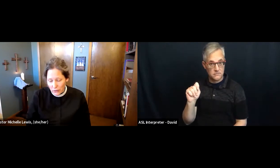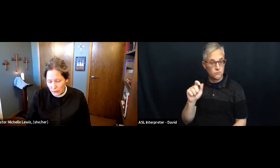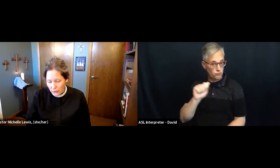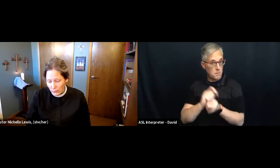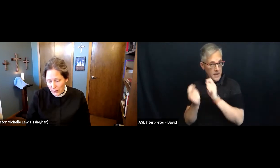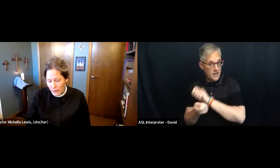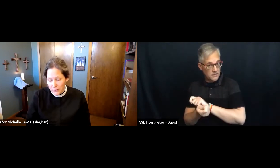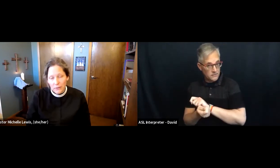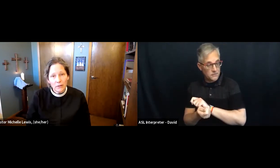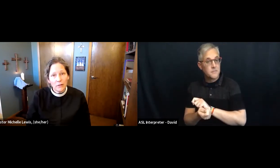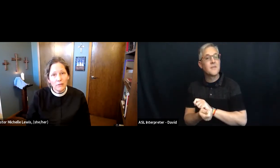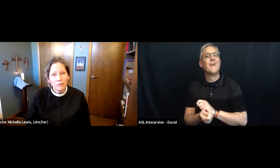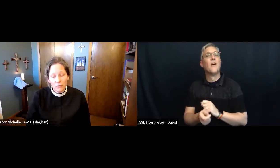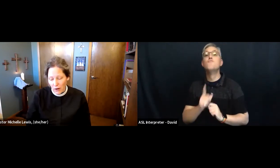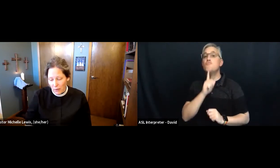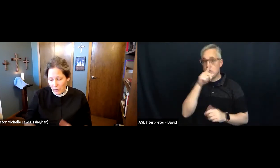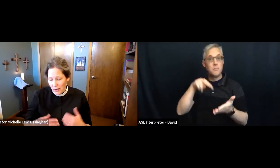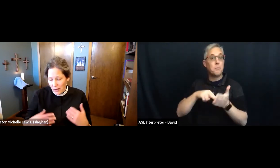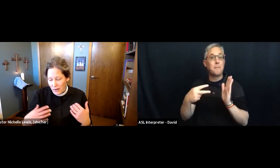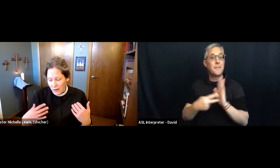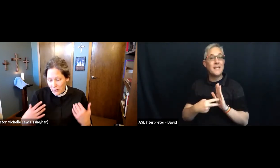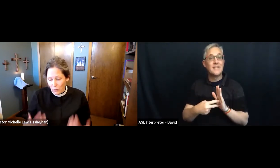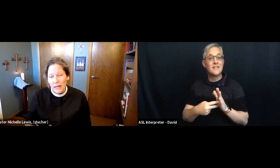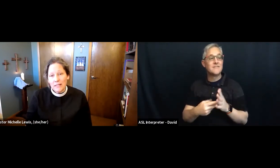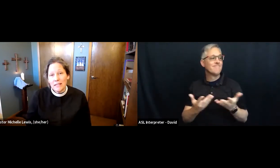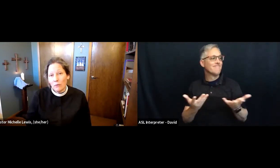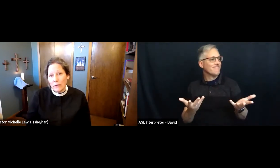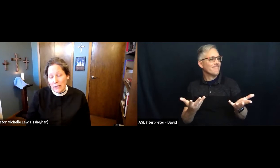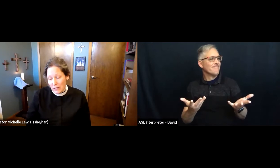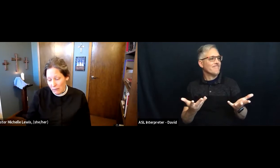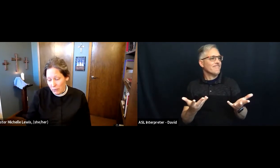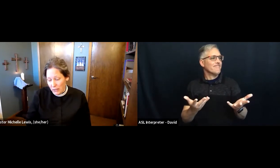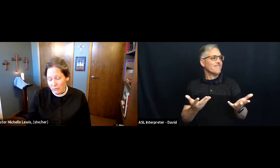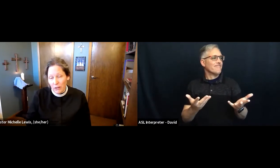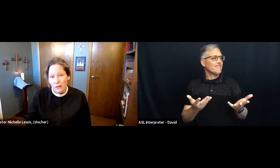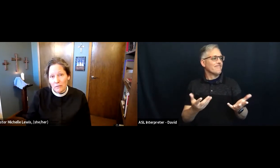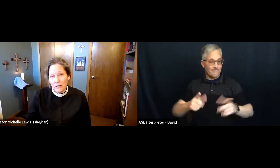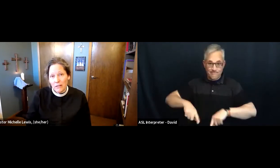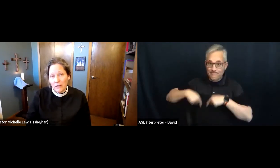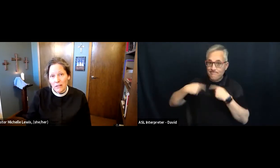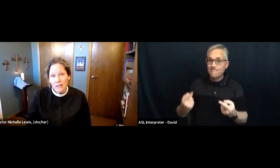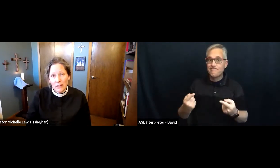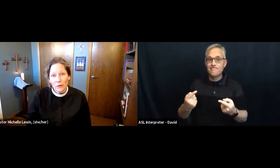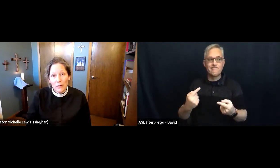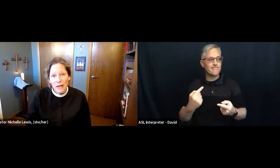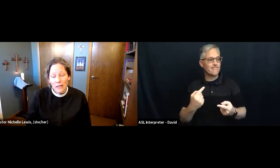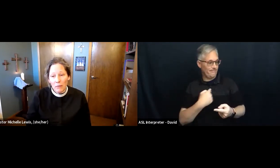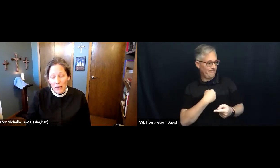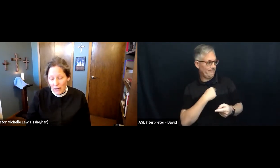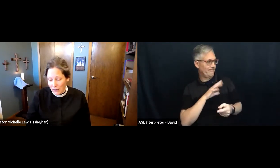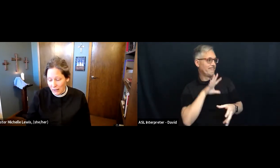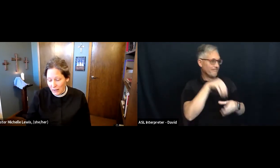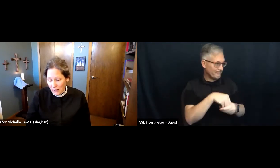we turn around from the ways that we have been involved in